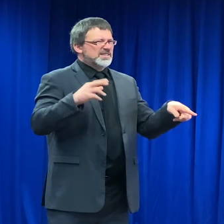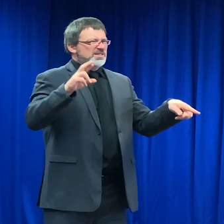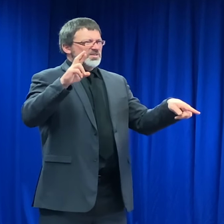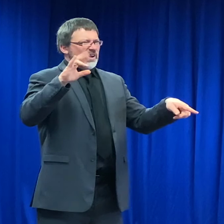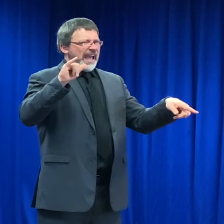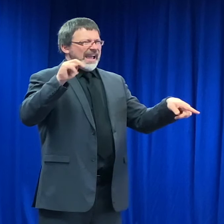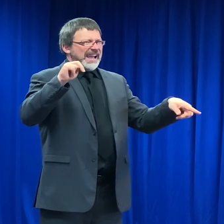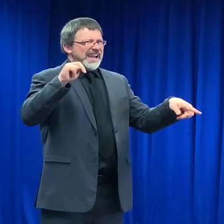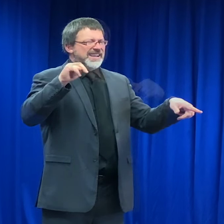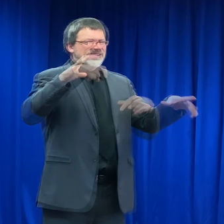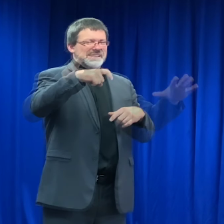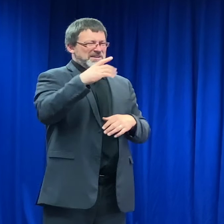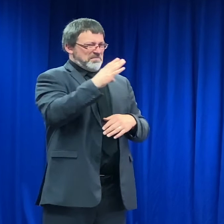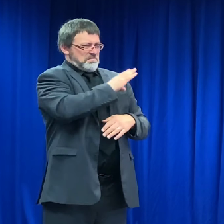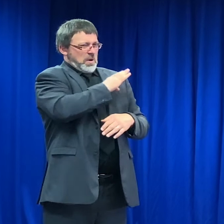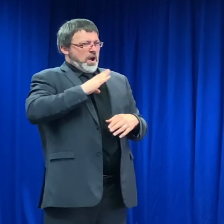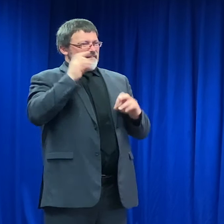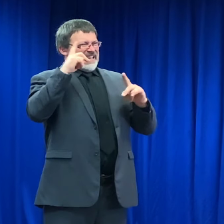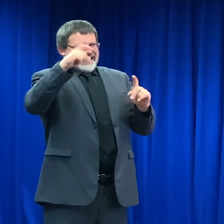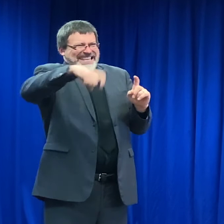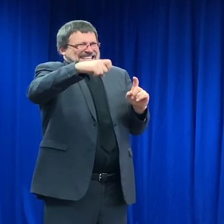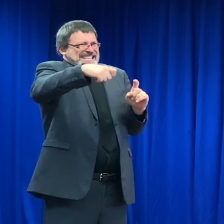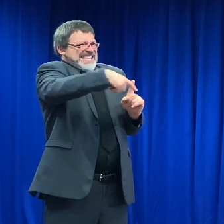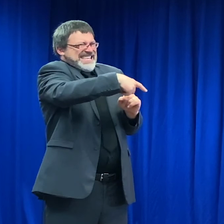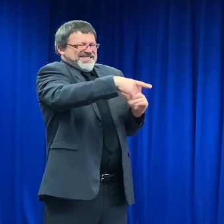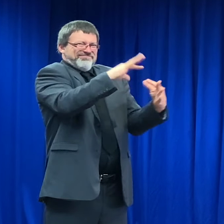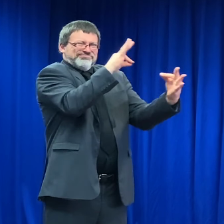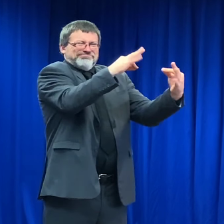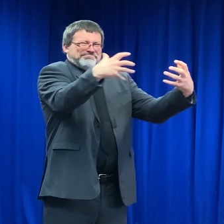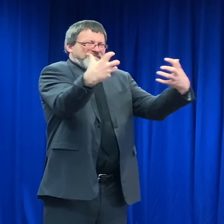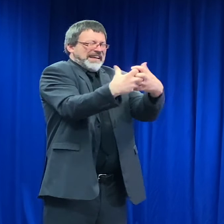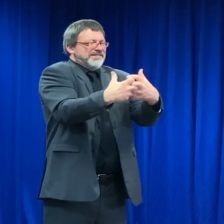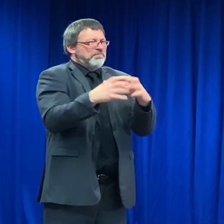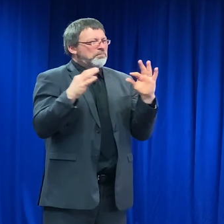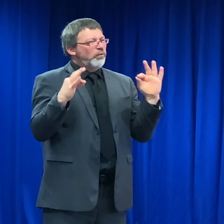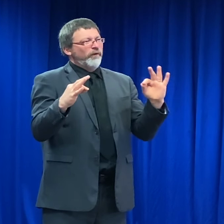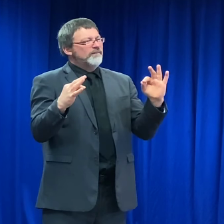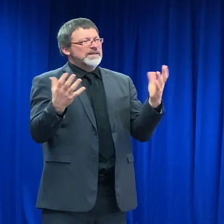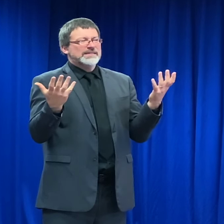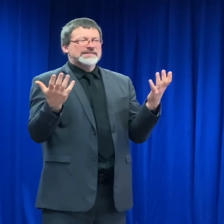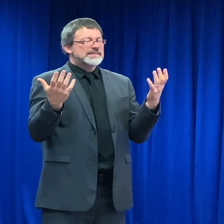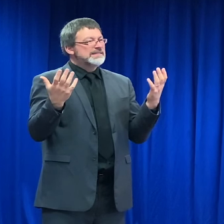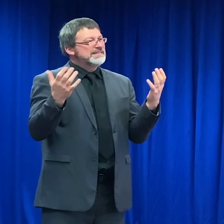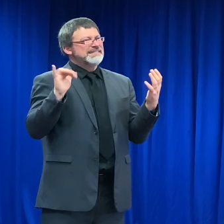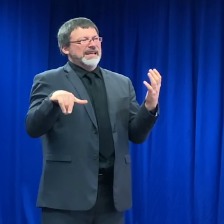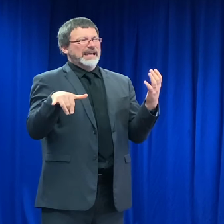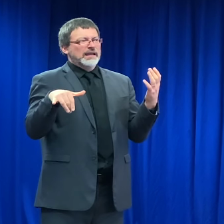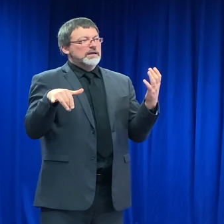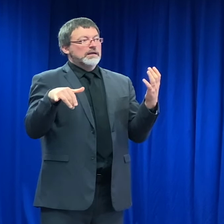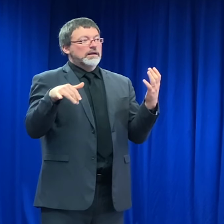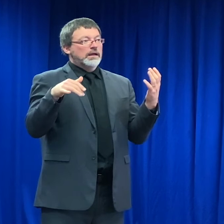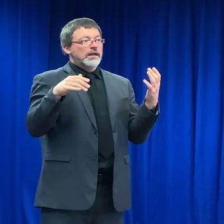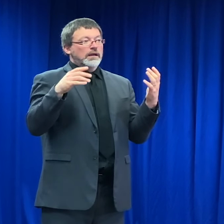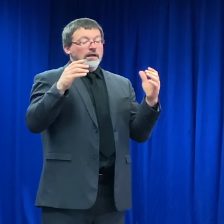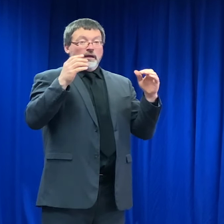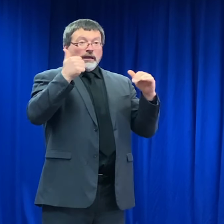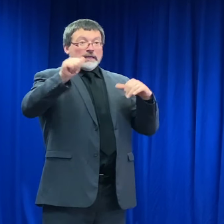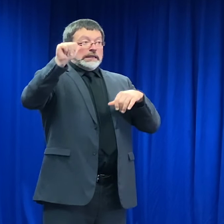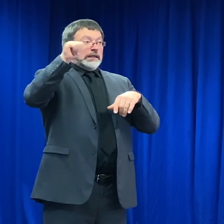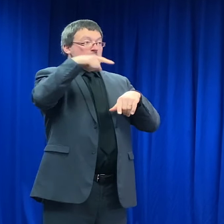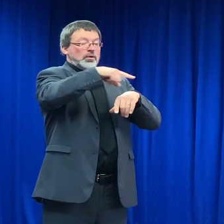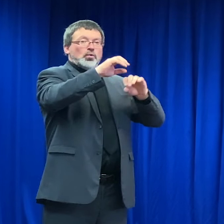Board of Education needs. Anytime we have the opportunity to bring somebody with private experience, an entrepreneur